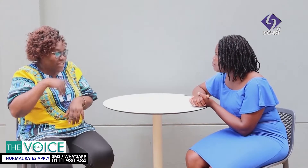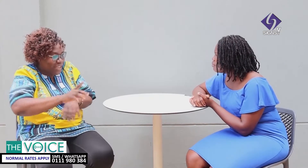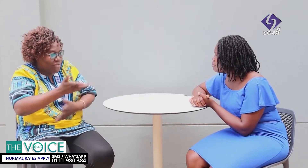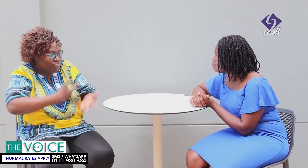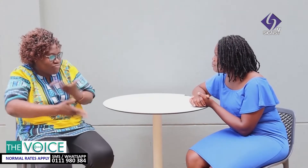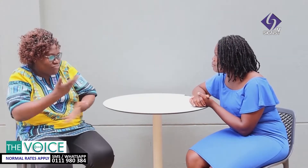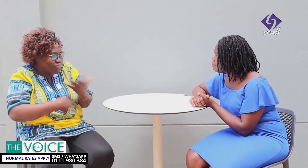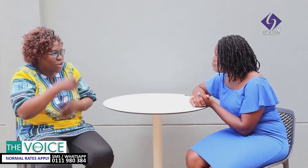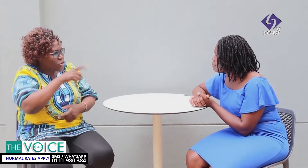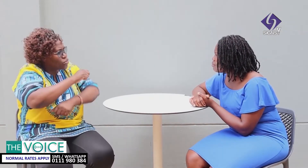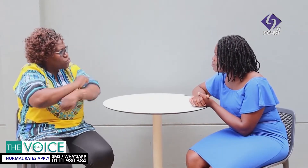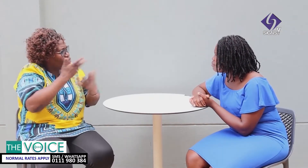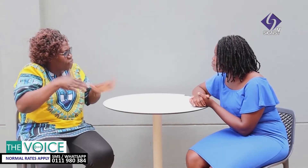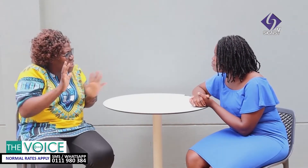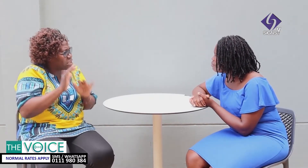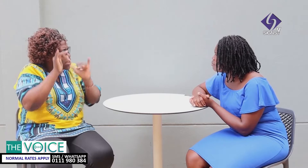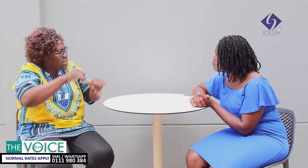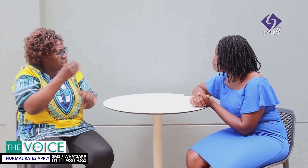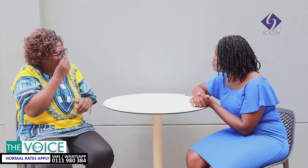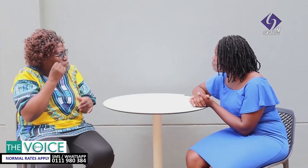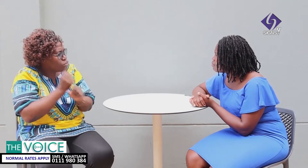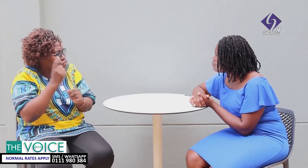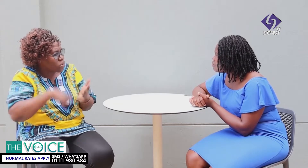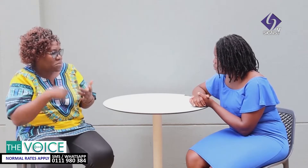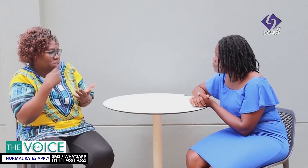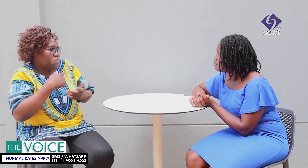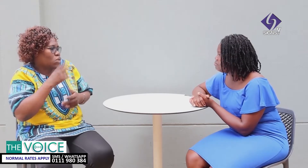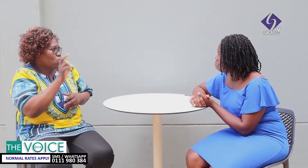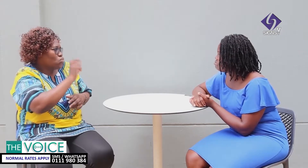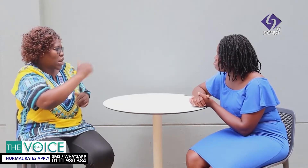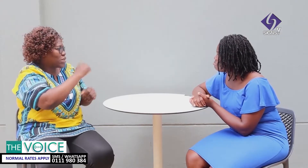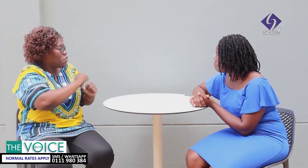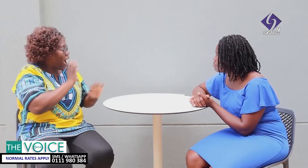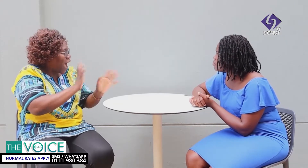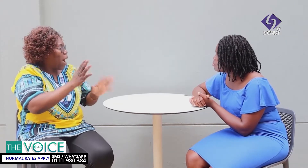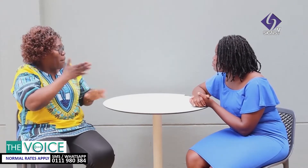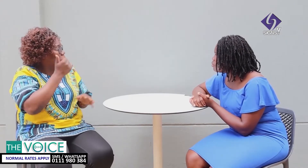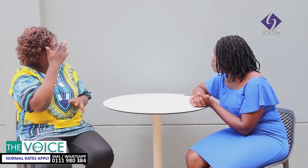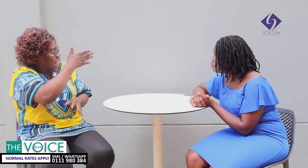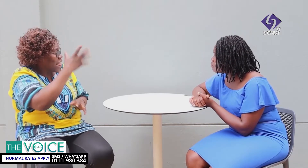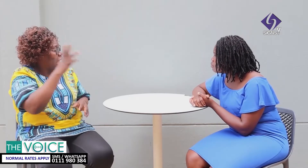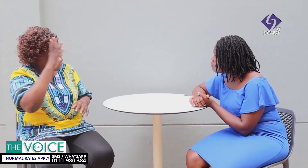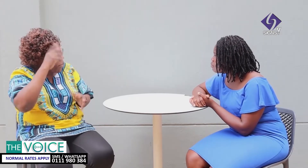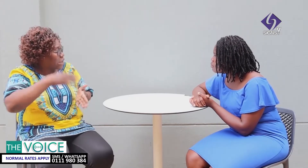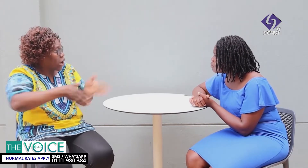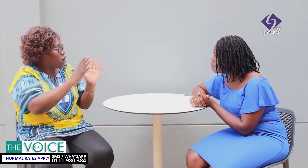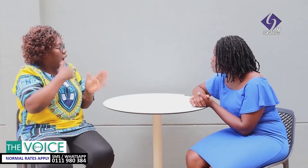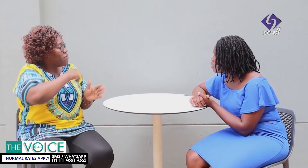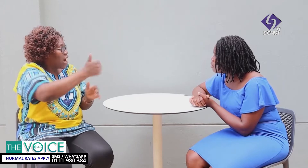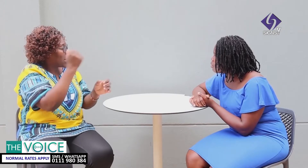of mine who informed me that there's a job opportunity. And if I'm really